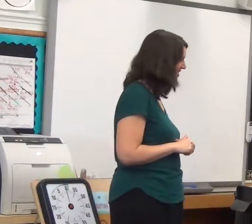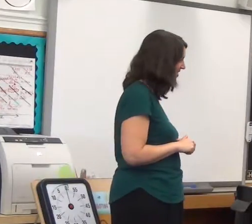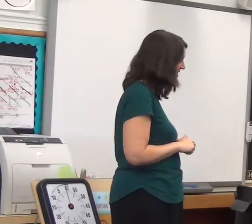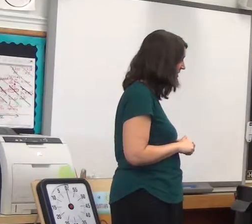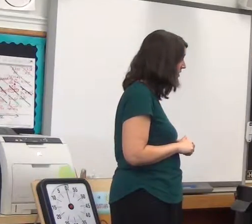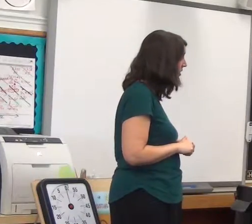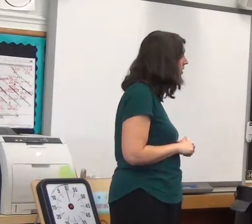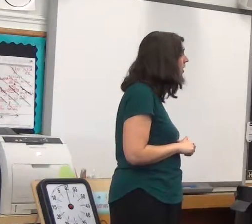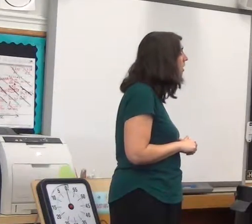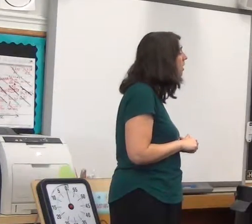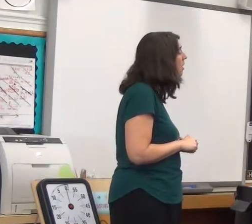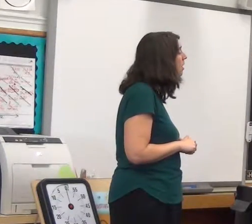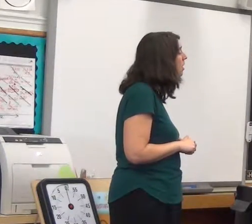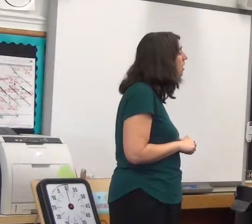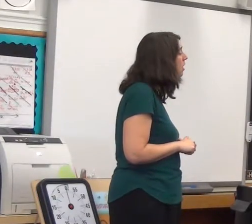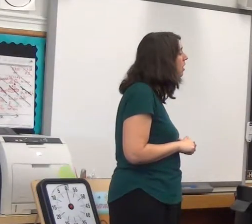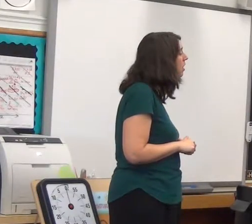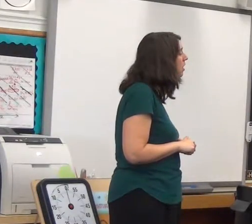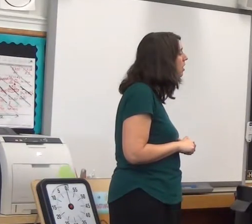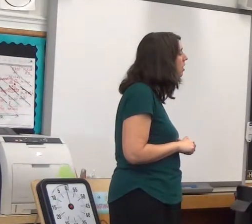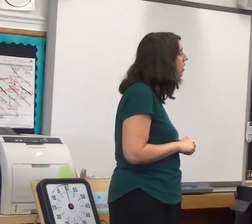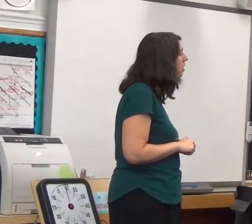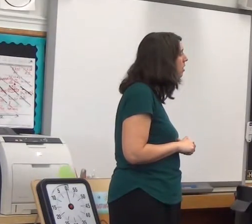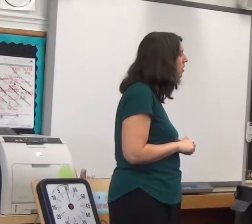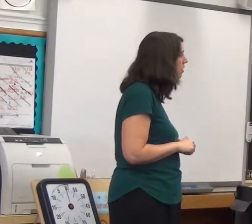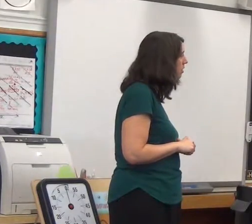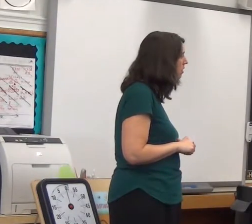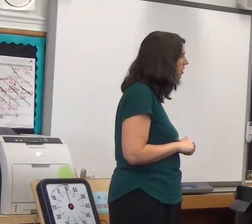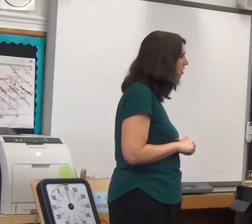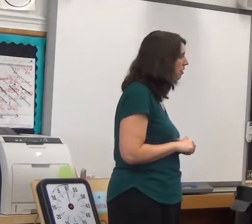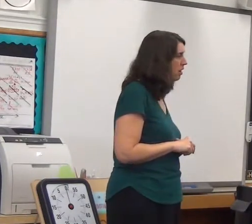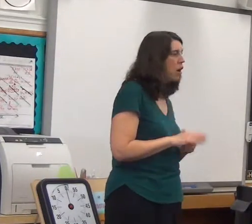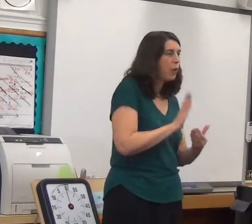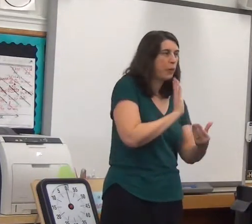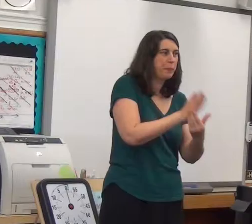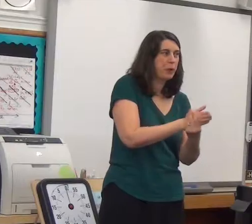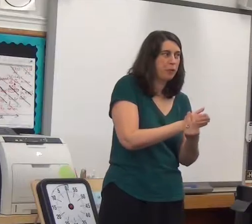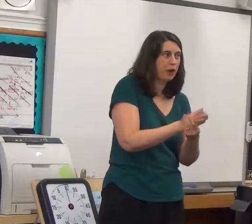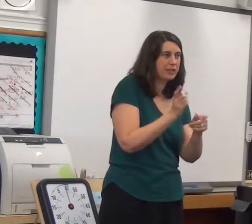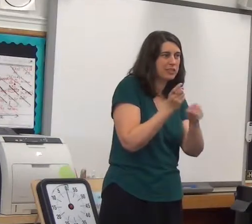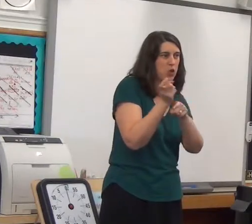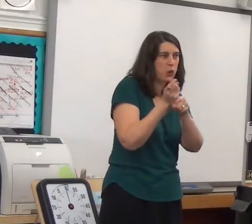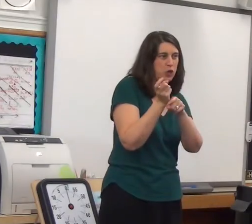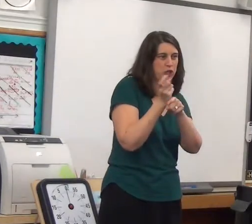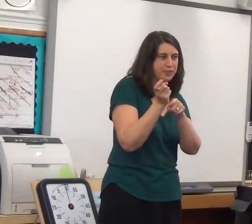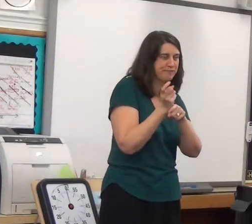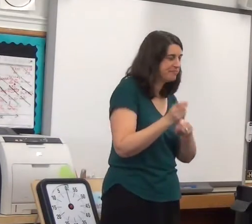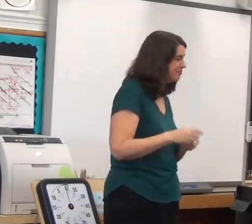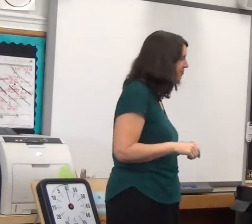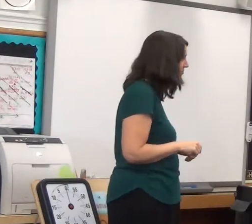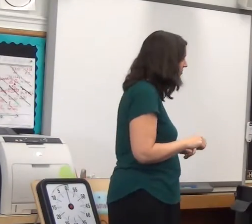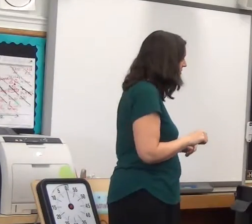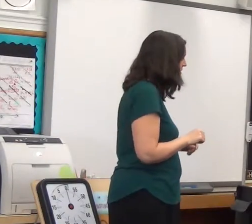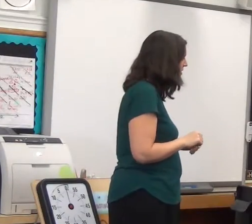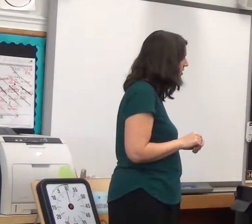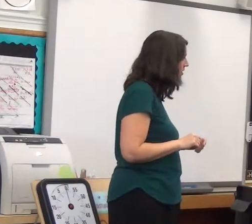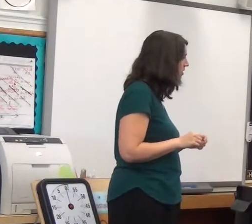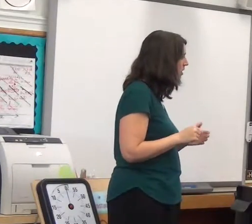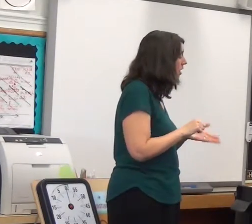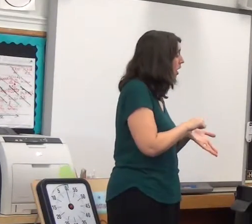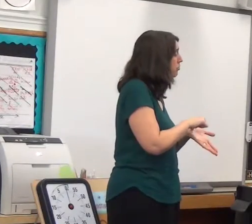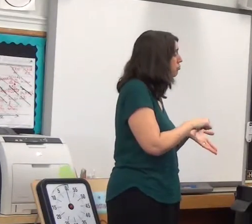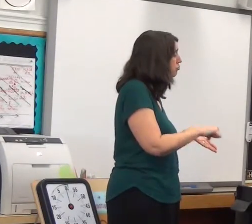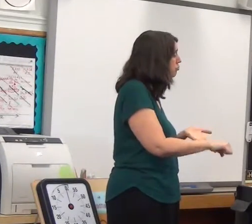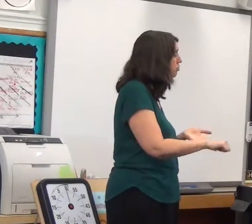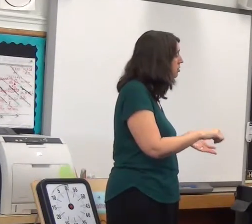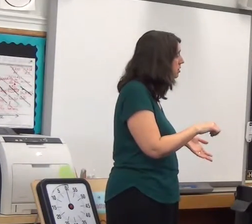Christopher, I'm going to flip through the pages. Oh, I have a bookmark. It's a joker. Christopher, I'm going to flip through the pages of the